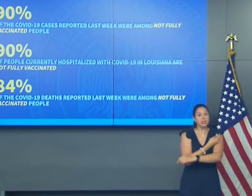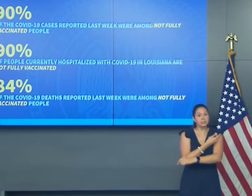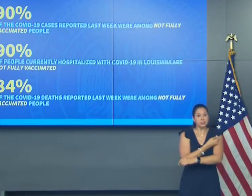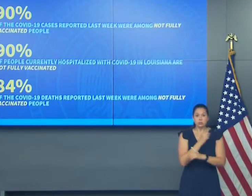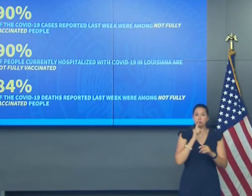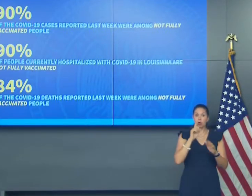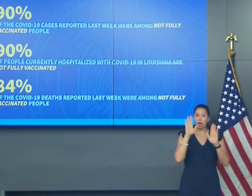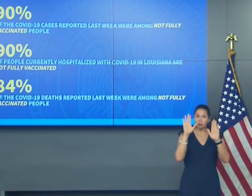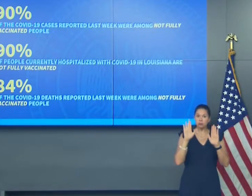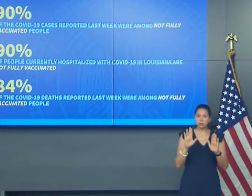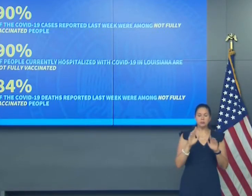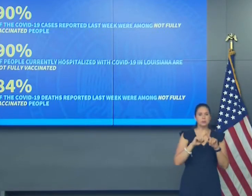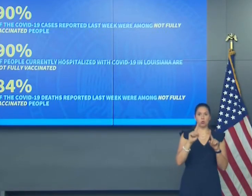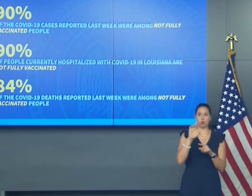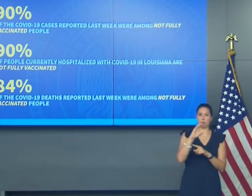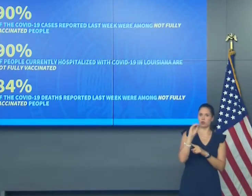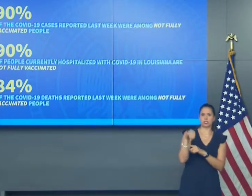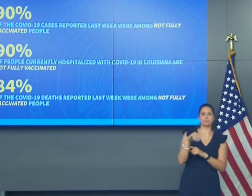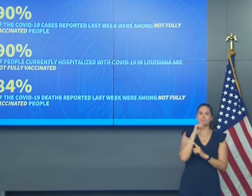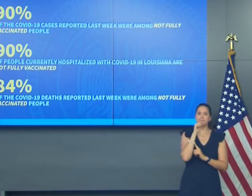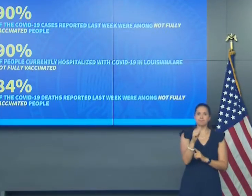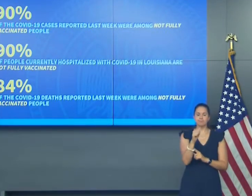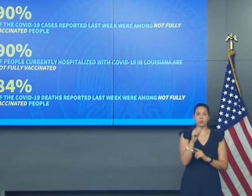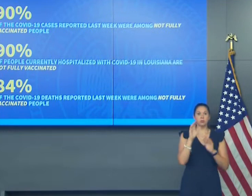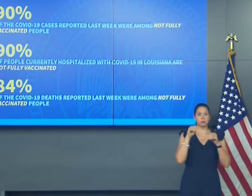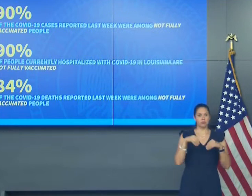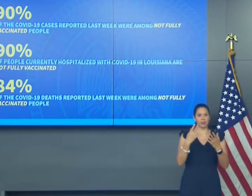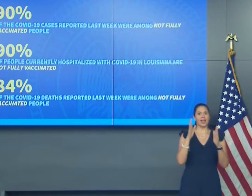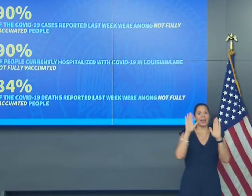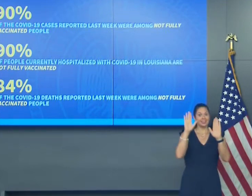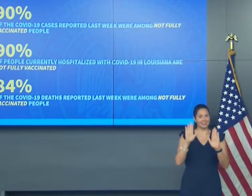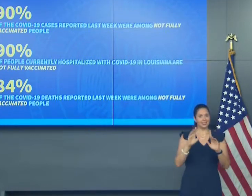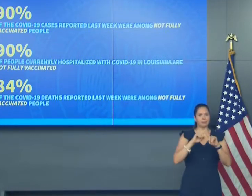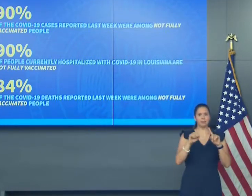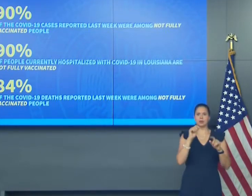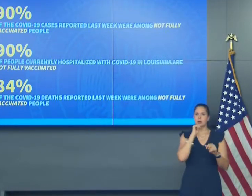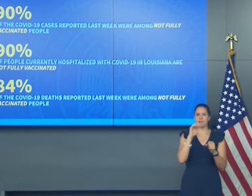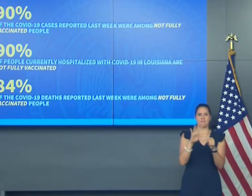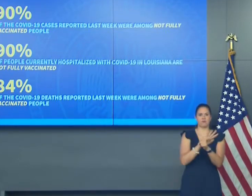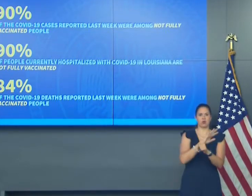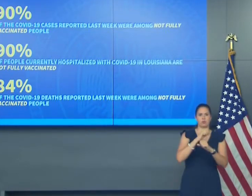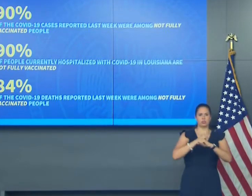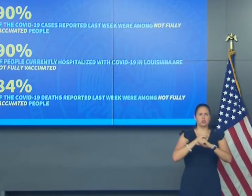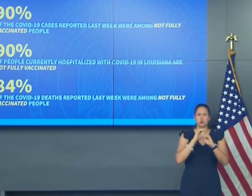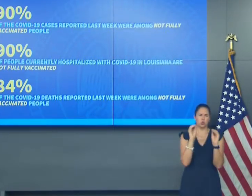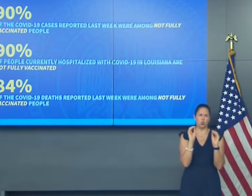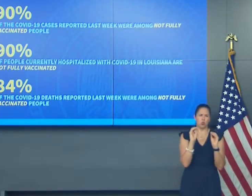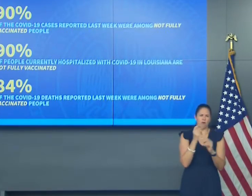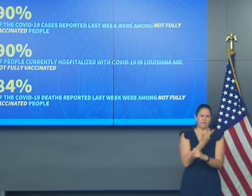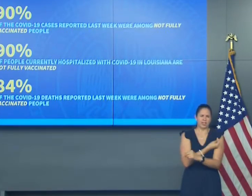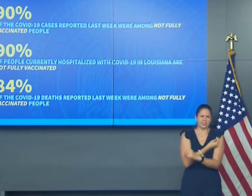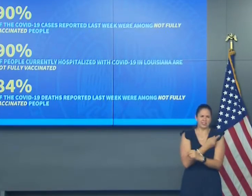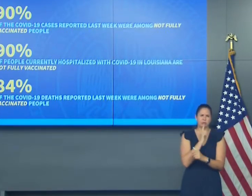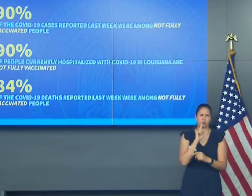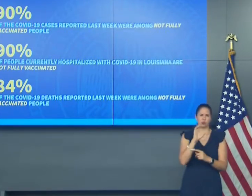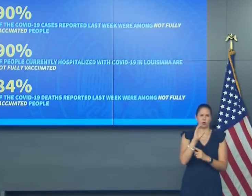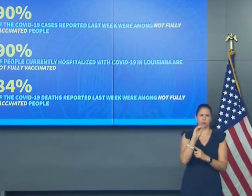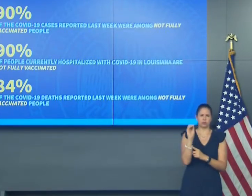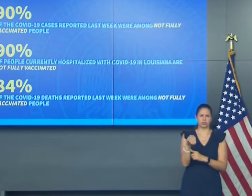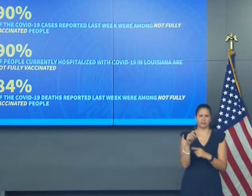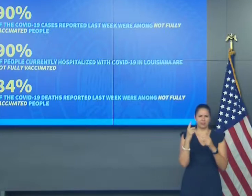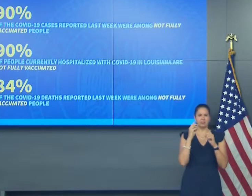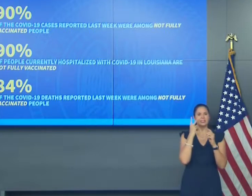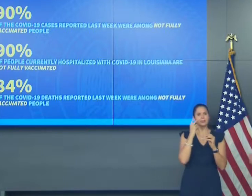are excellent, they're not 100%. They provide excellent but not absolute protection. No vaccine is 100% effective, and you do see more